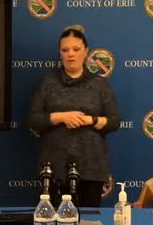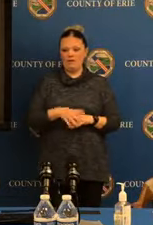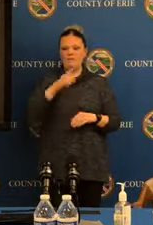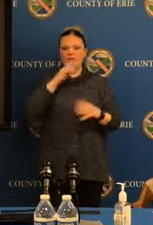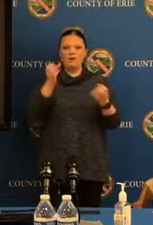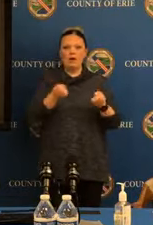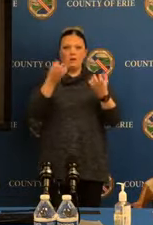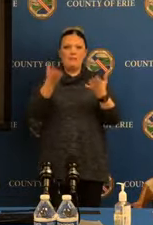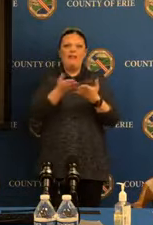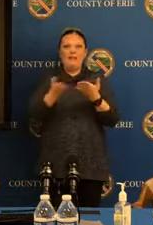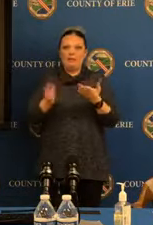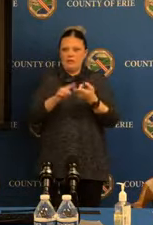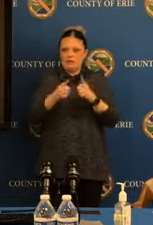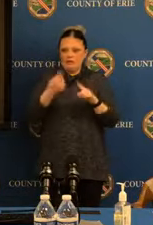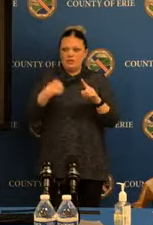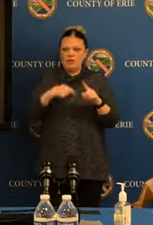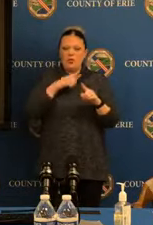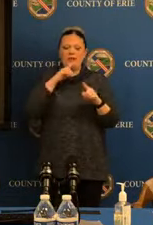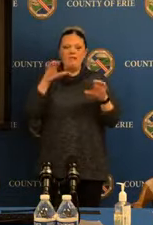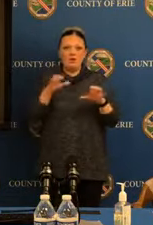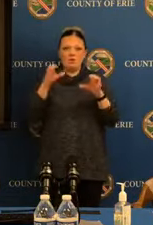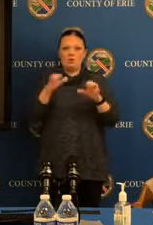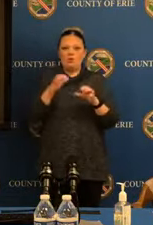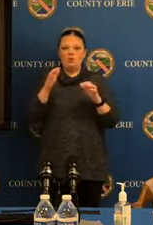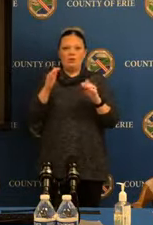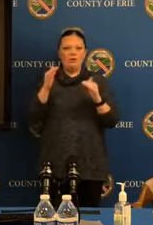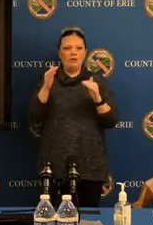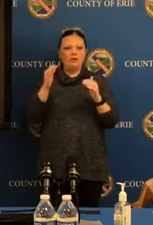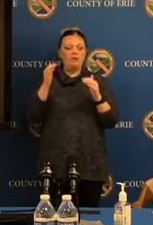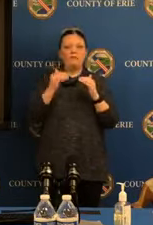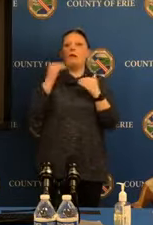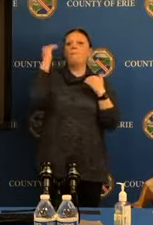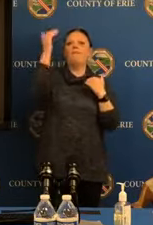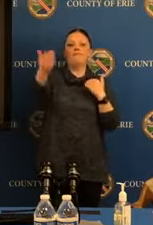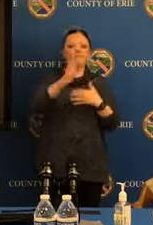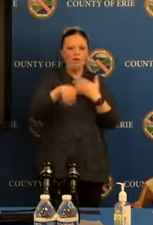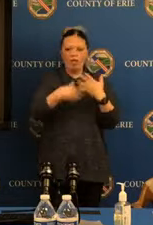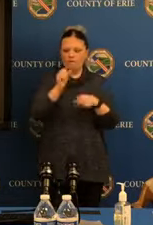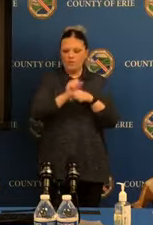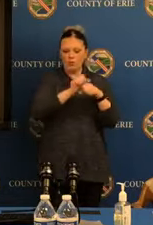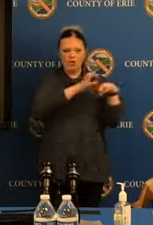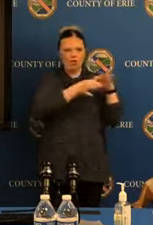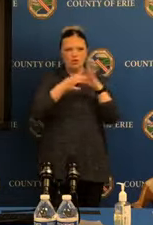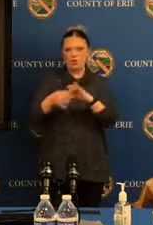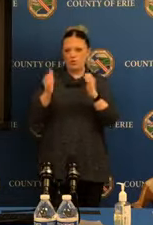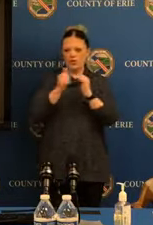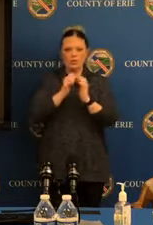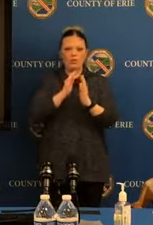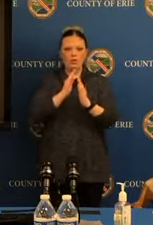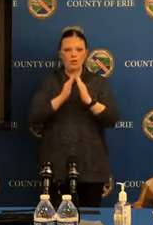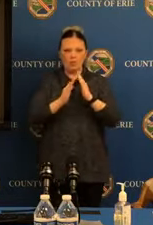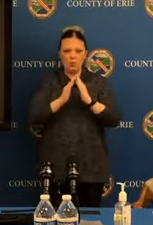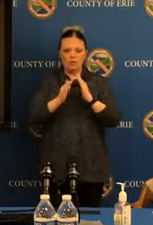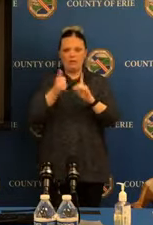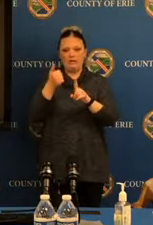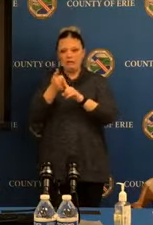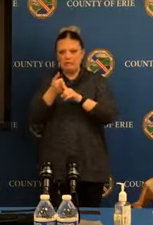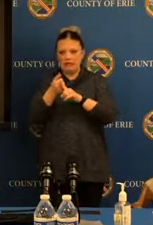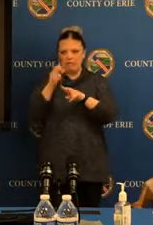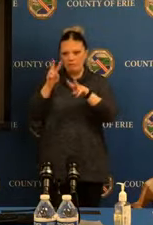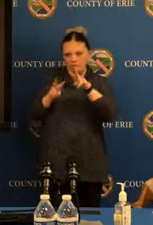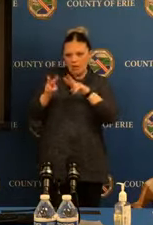things, friends, that we are doing beyond, of course, all of the work associated with community